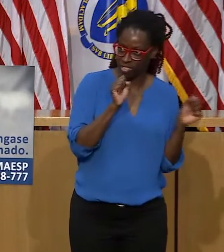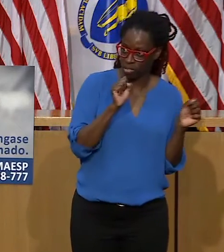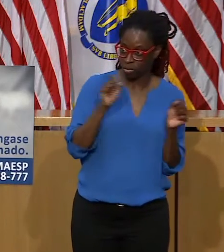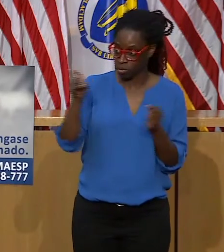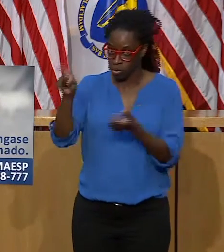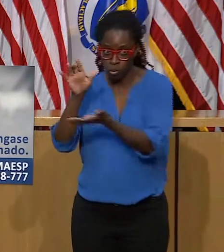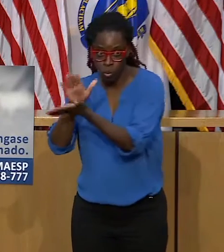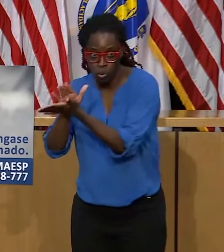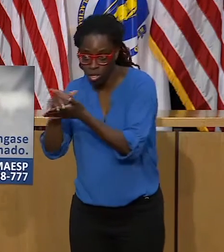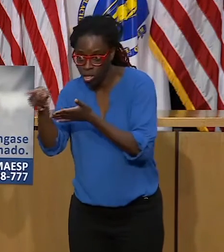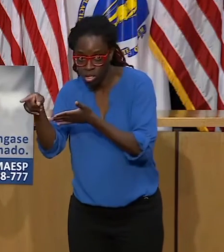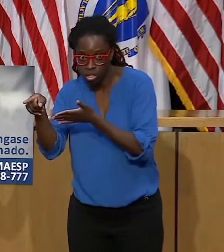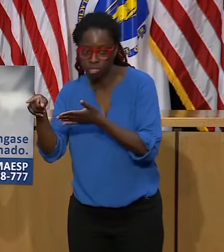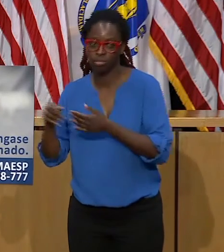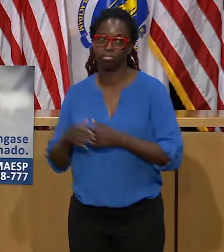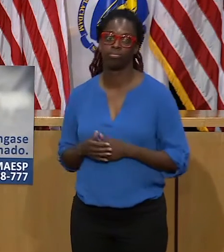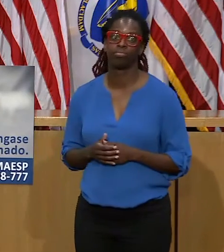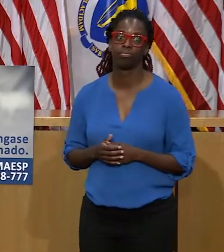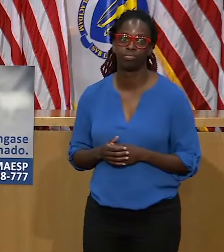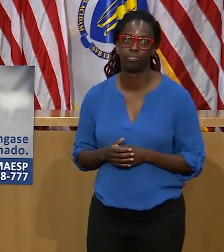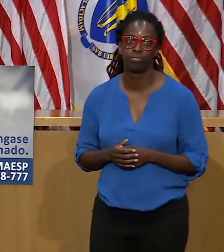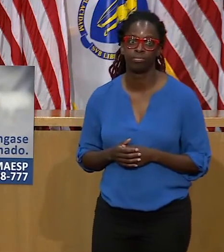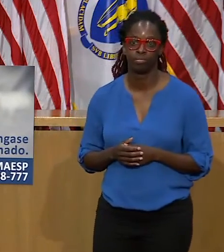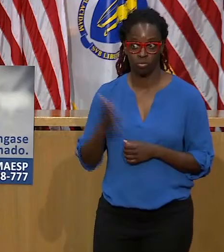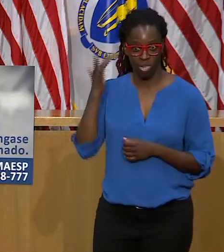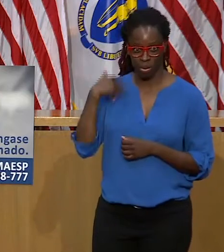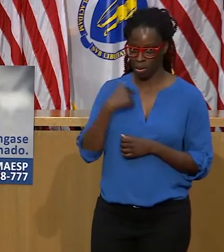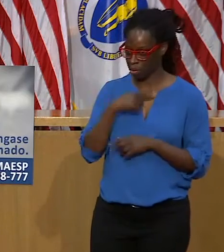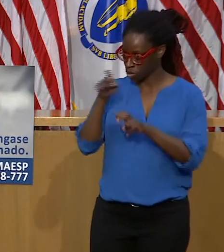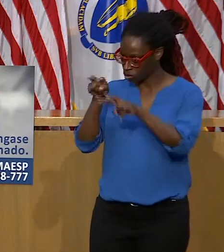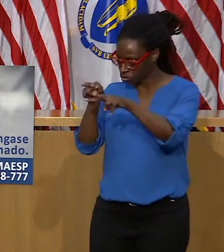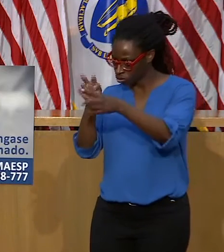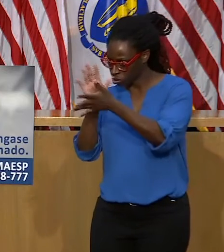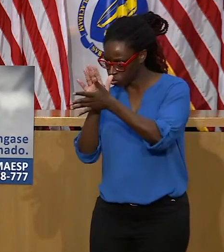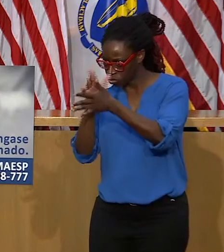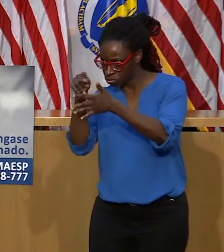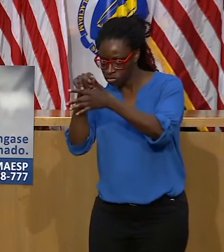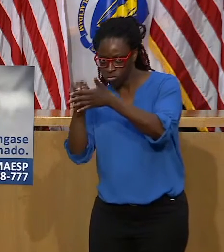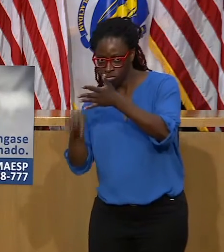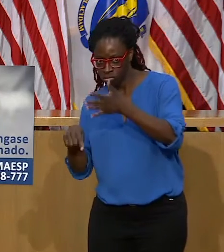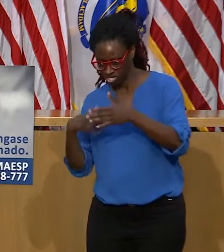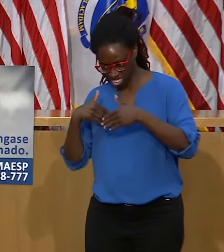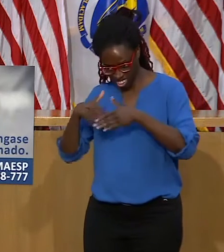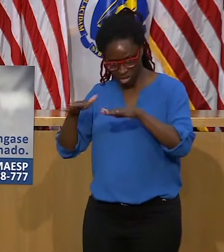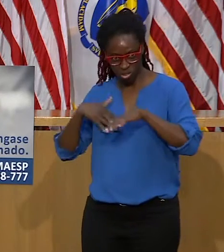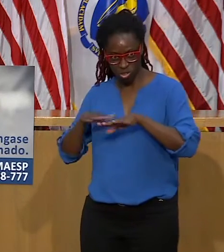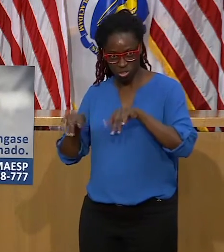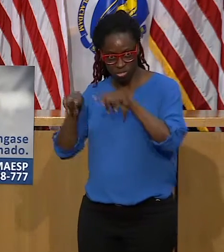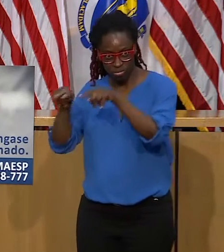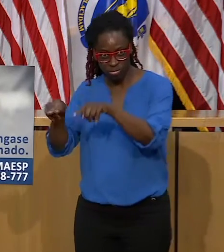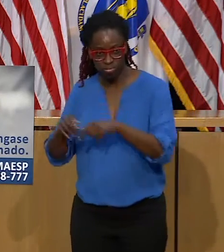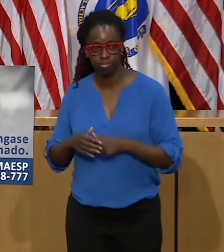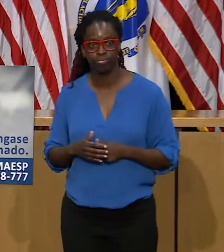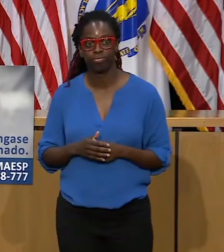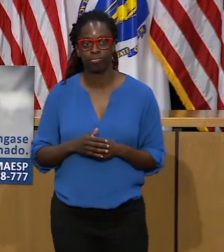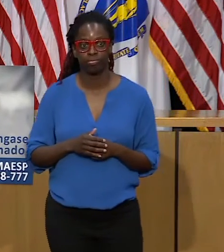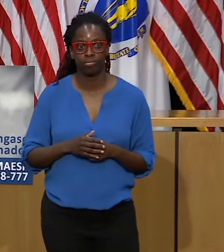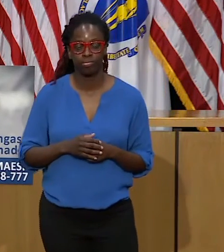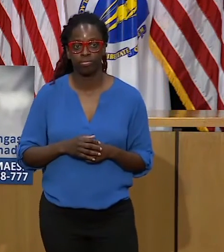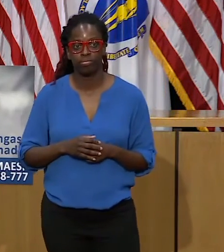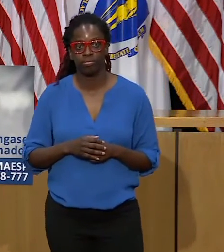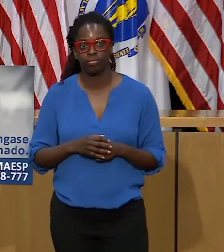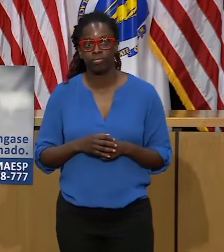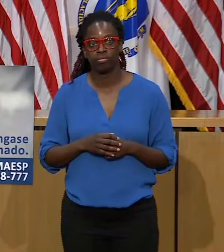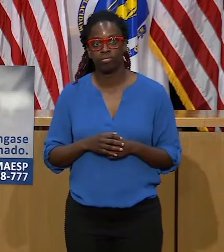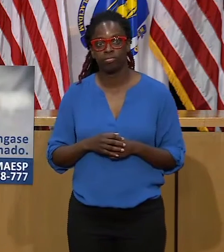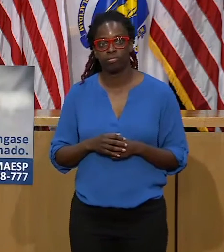There was a voice and this working group to represent parents, and that was me. I feel very comfortable sending my children